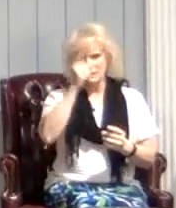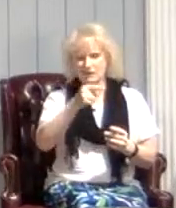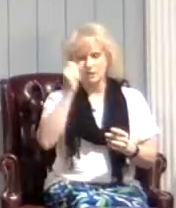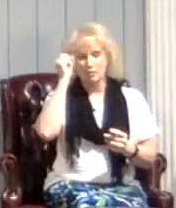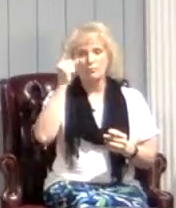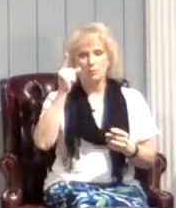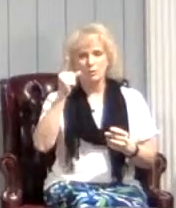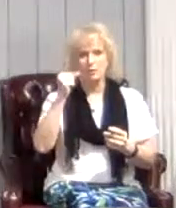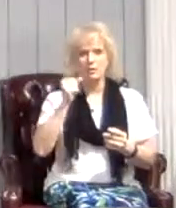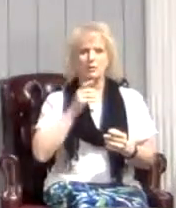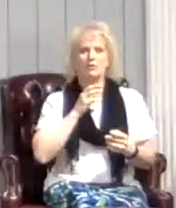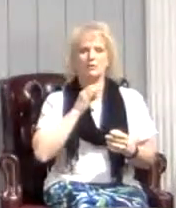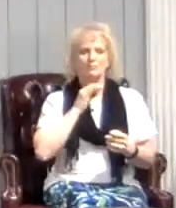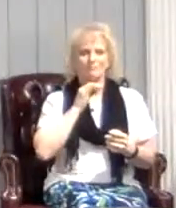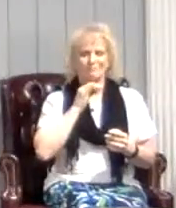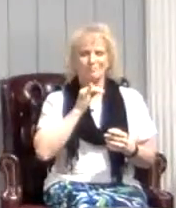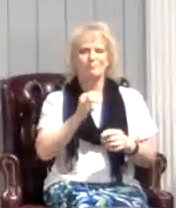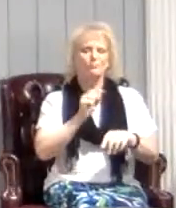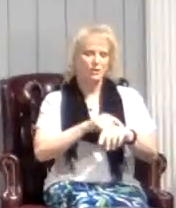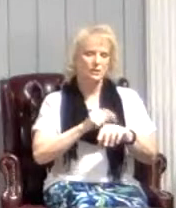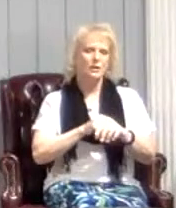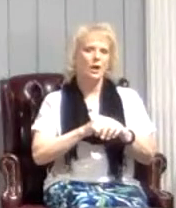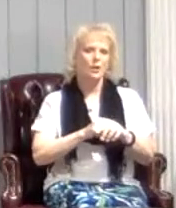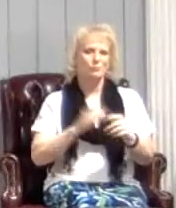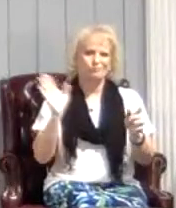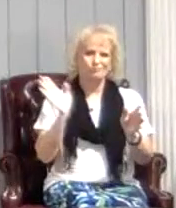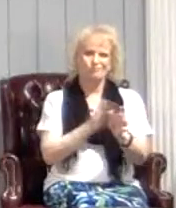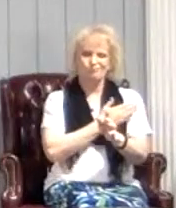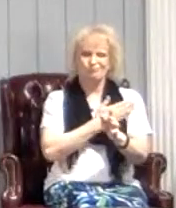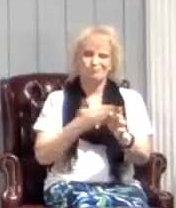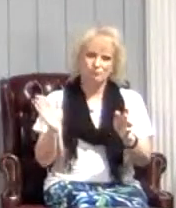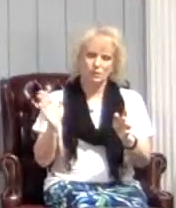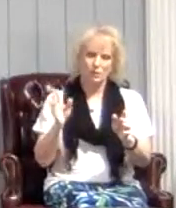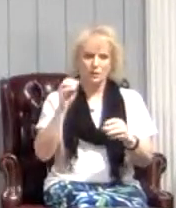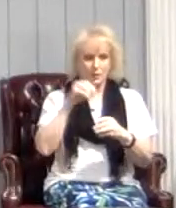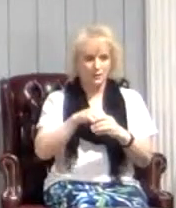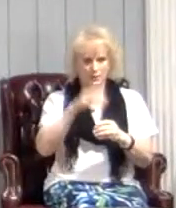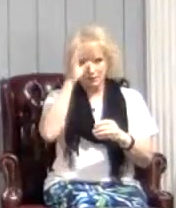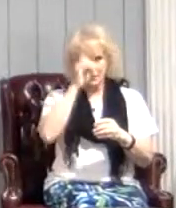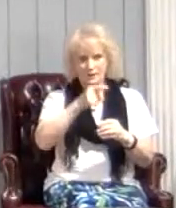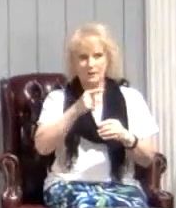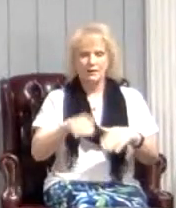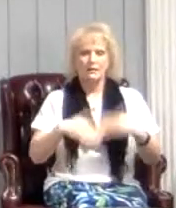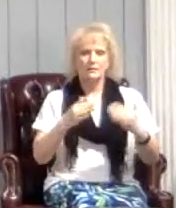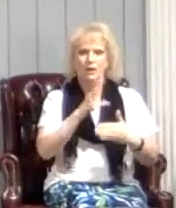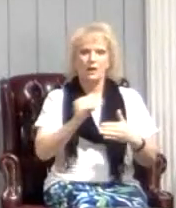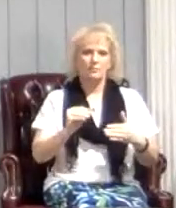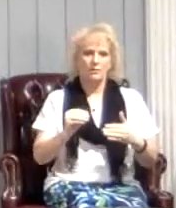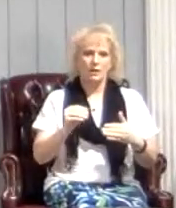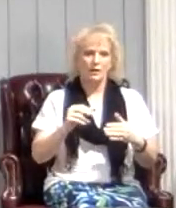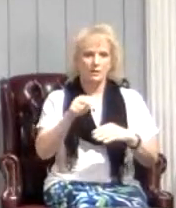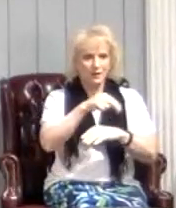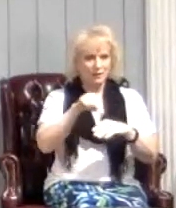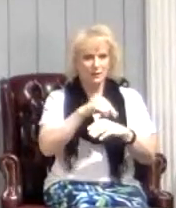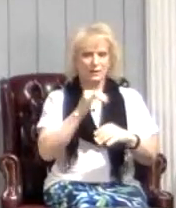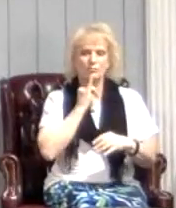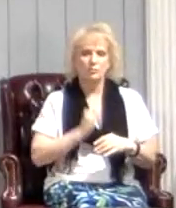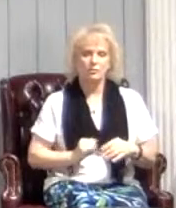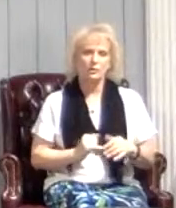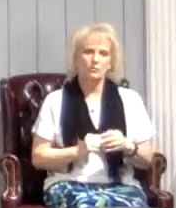recognizes that there has been a time of discipline in his life and in the life of his people, the nation of Israel. You know,